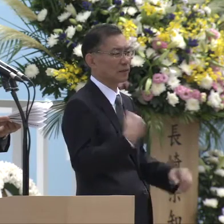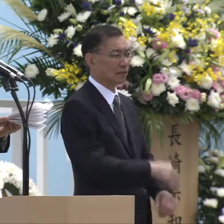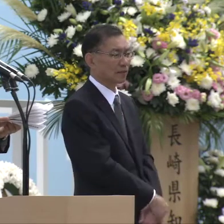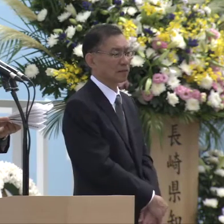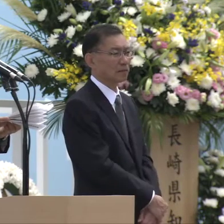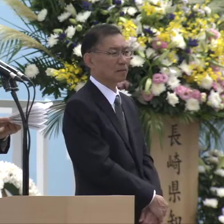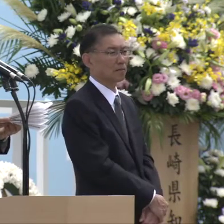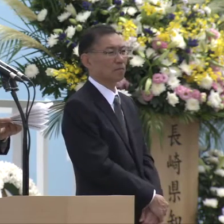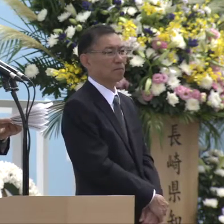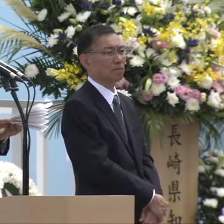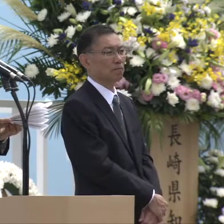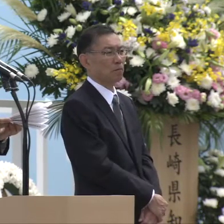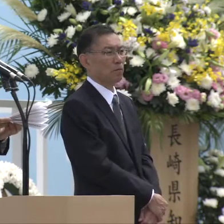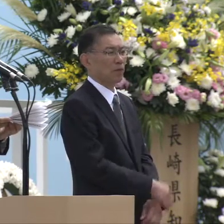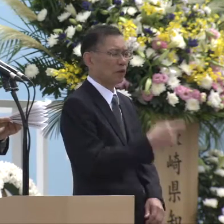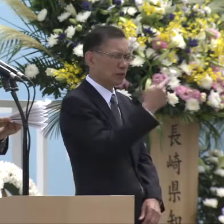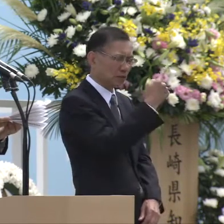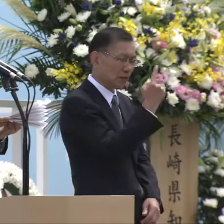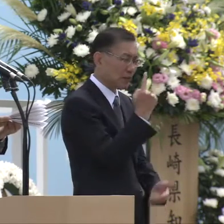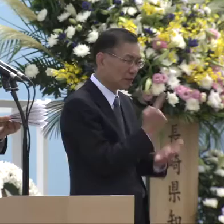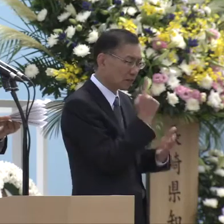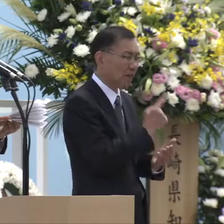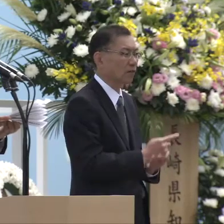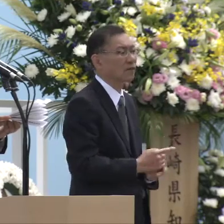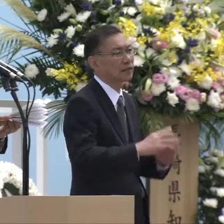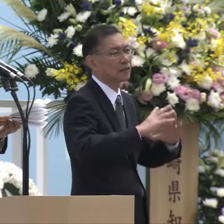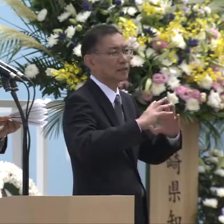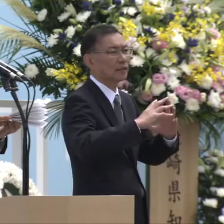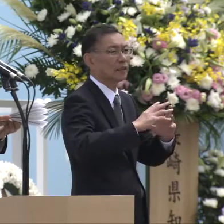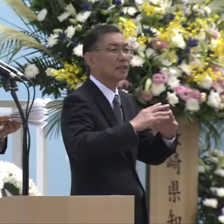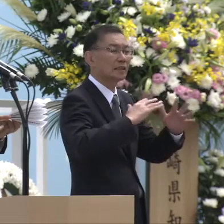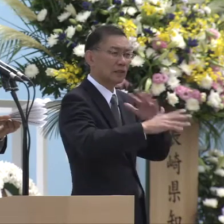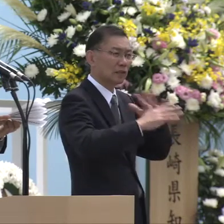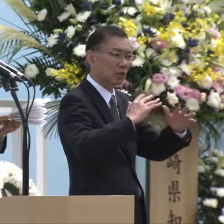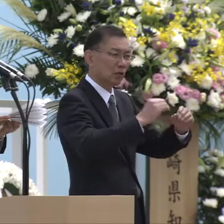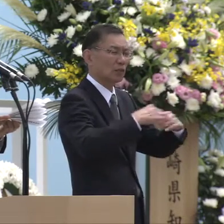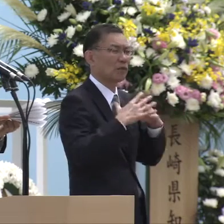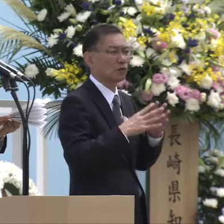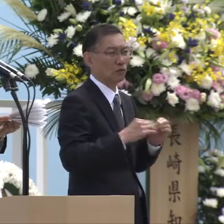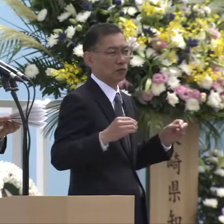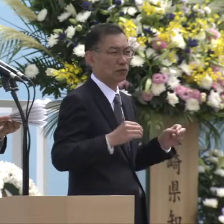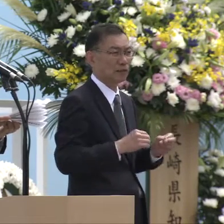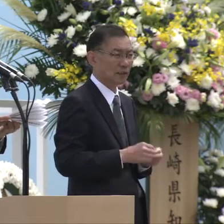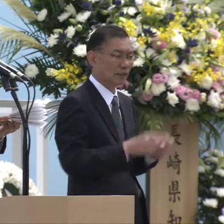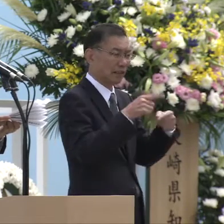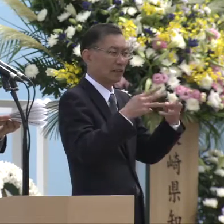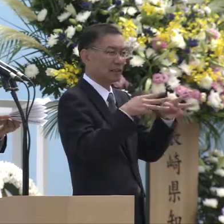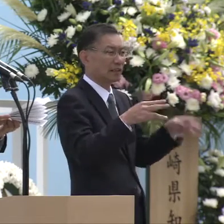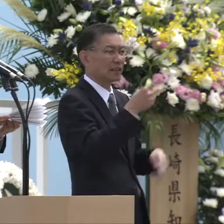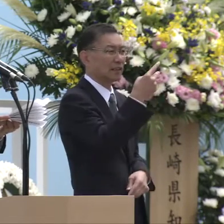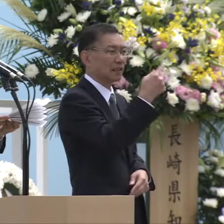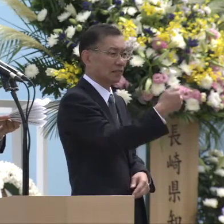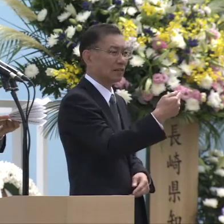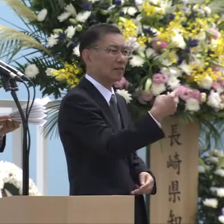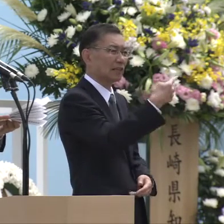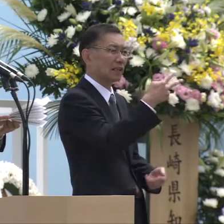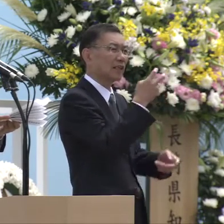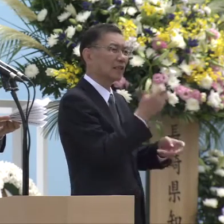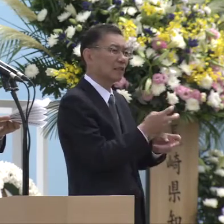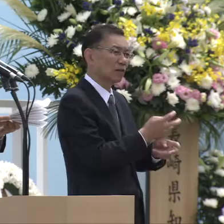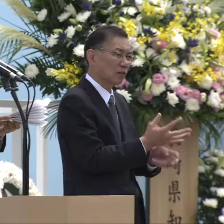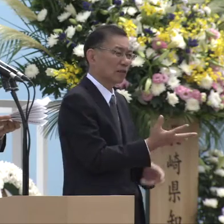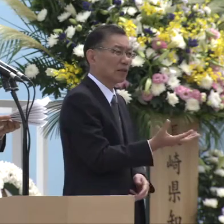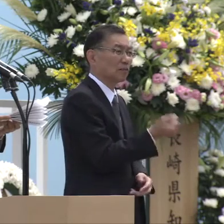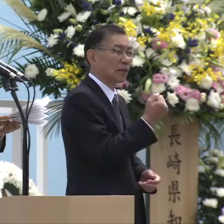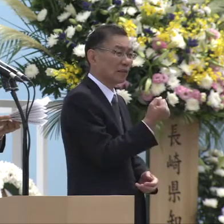end. As the only country to have experienced the horror of nuclear devastation in war, Japan will